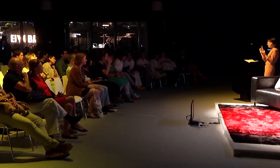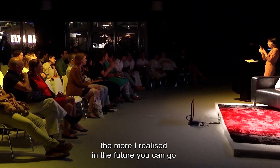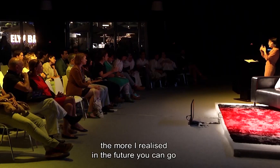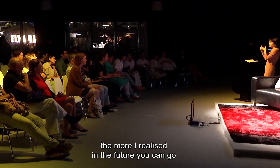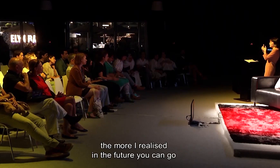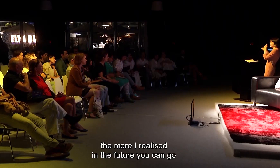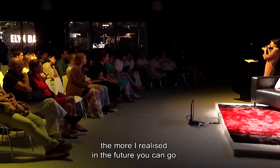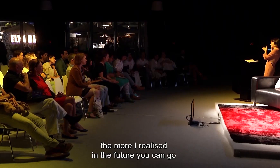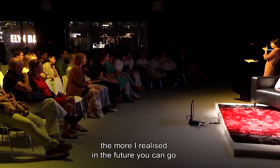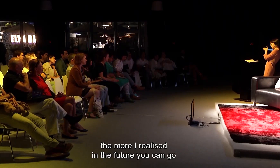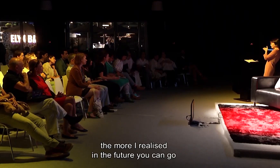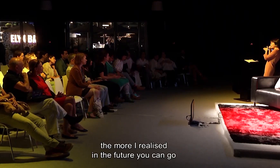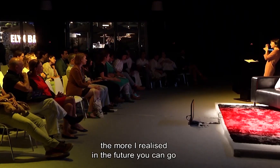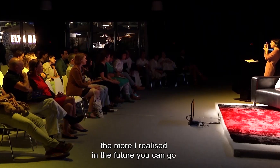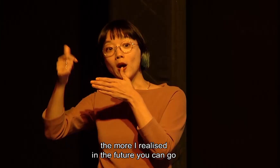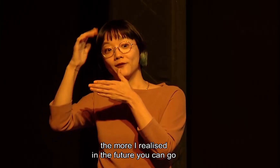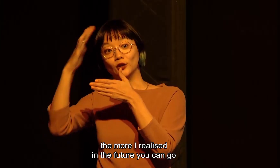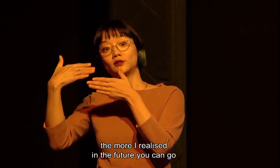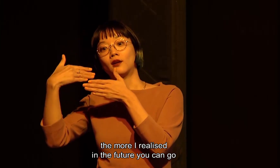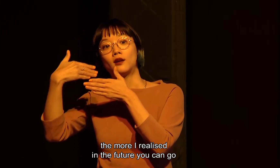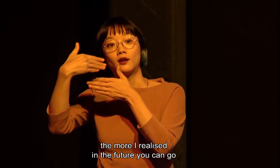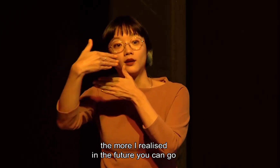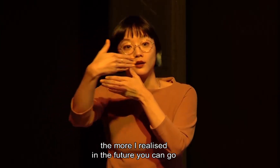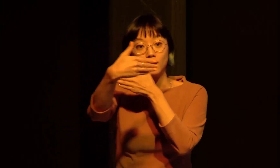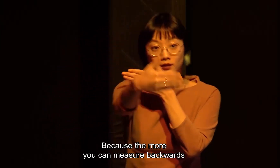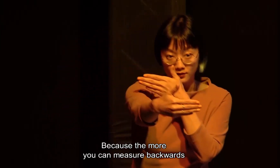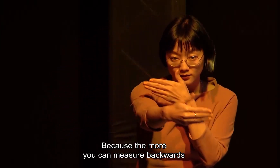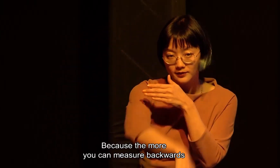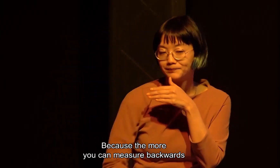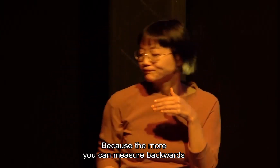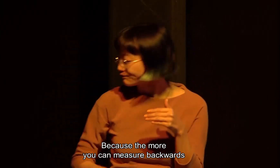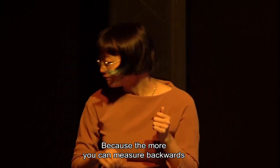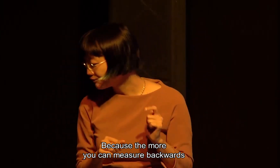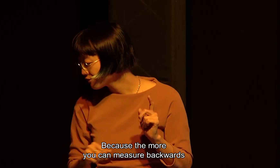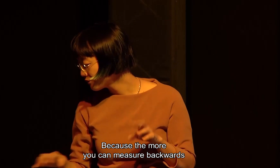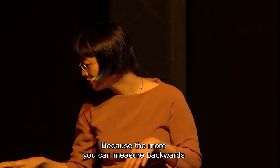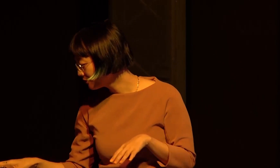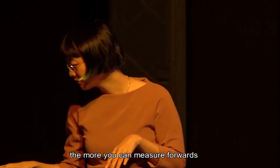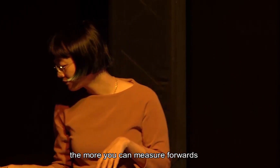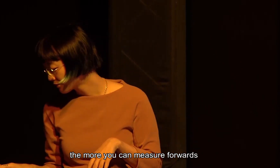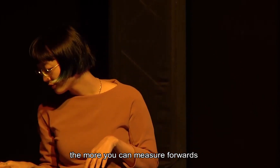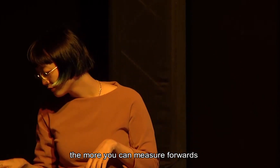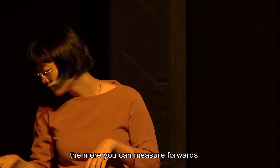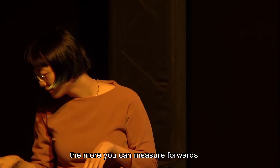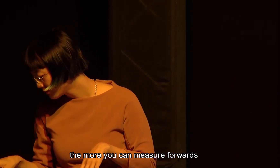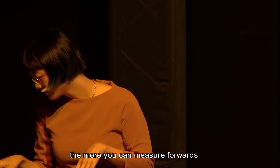the more I realized the future you can go, because the more you can measure backwards, the more you can measure